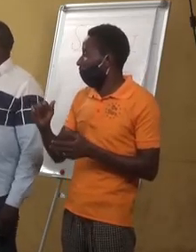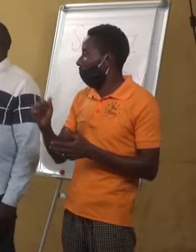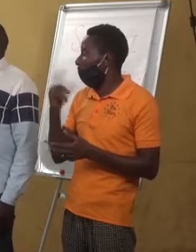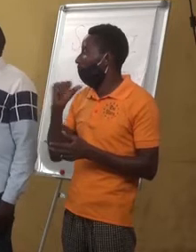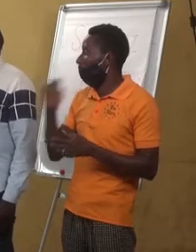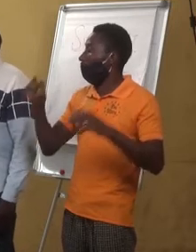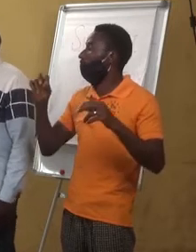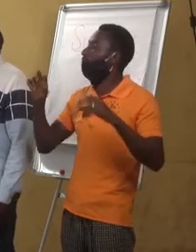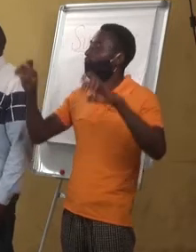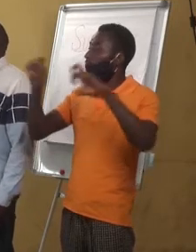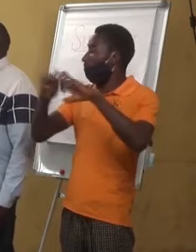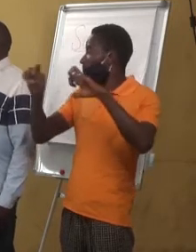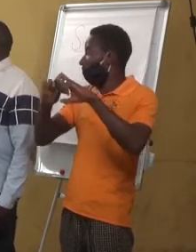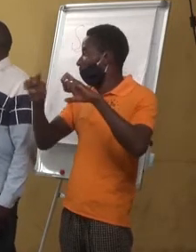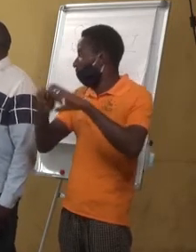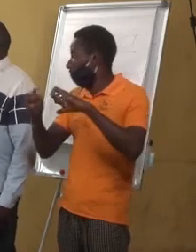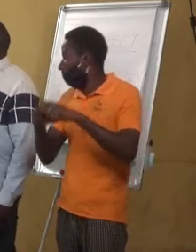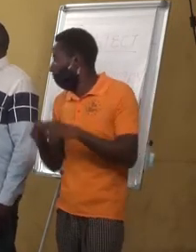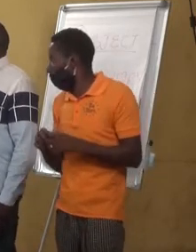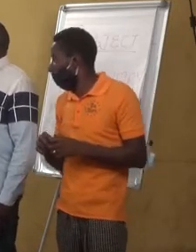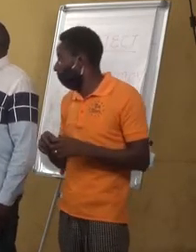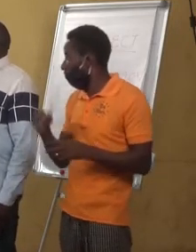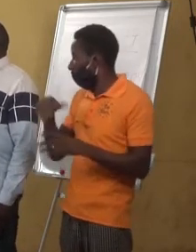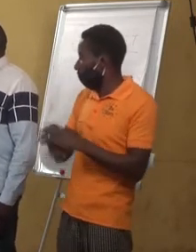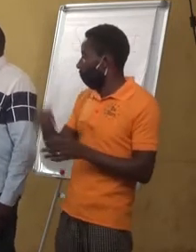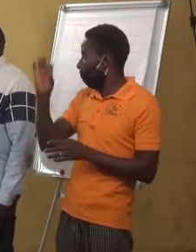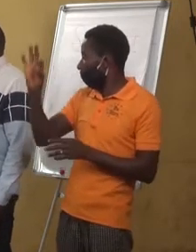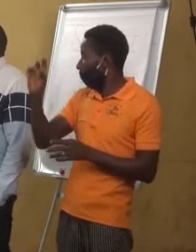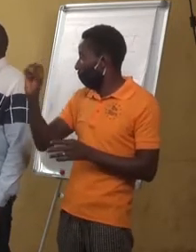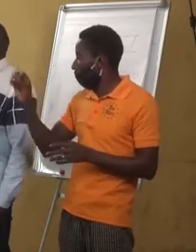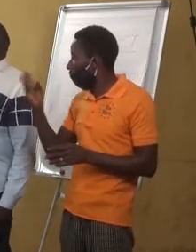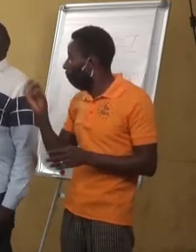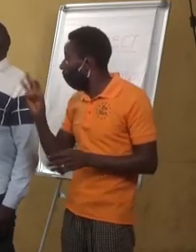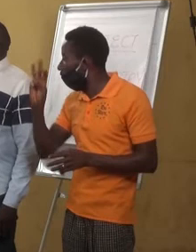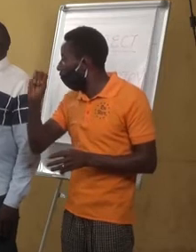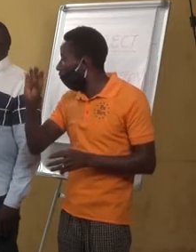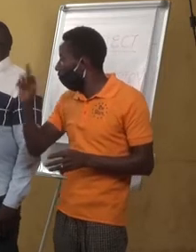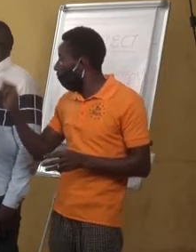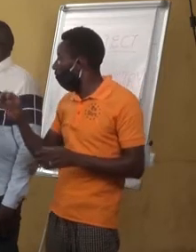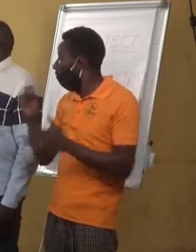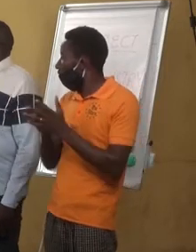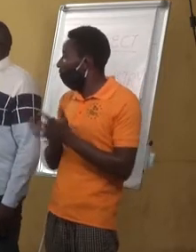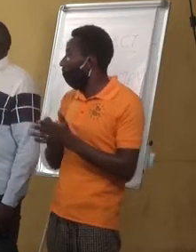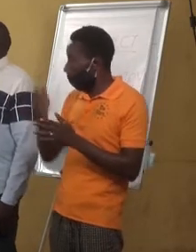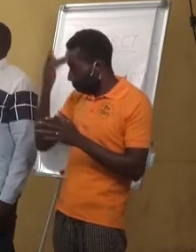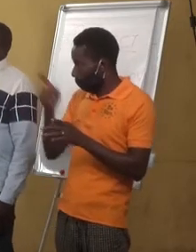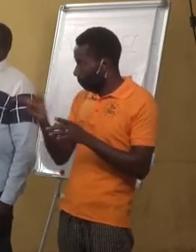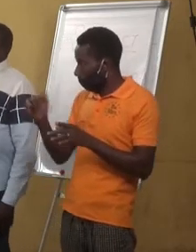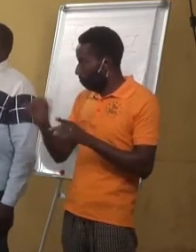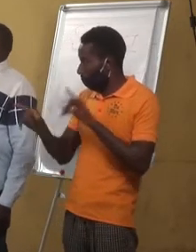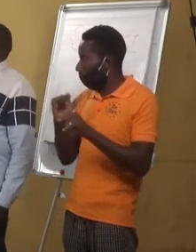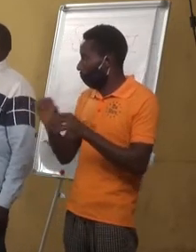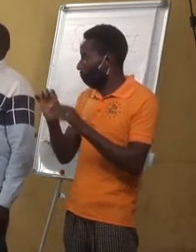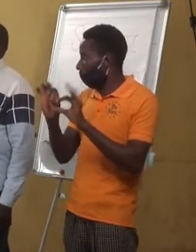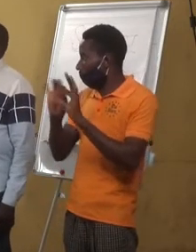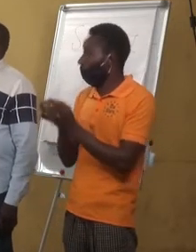solvent. They are non-electrolyte infused or molten state because they do not form ions.